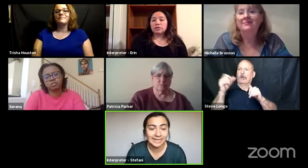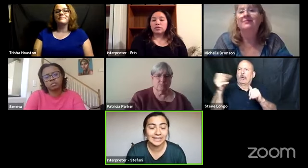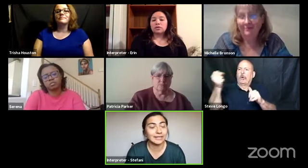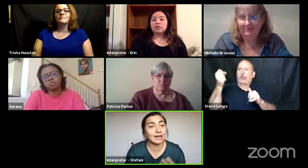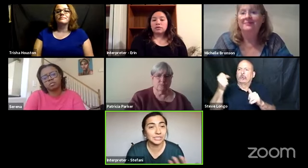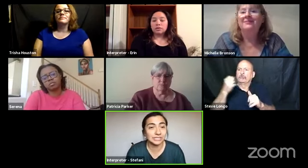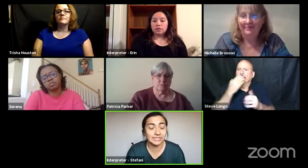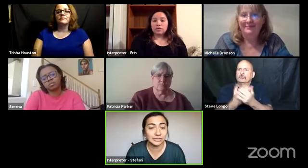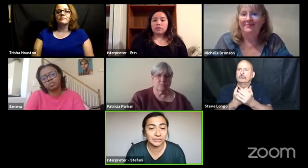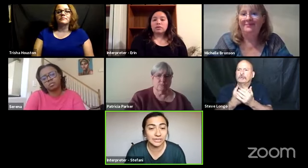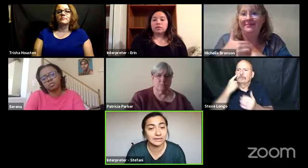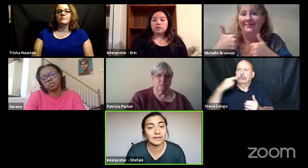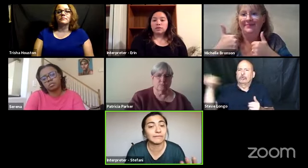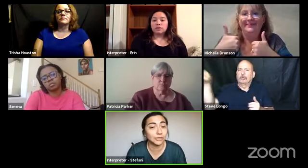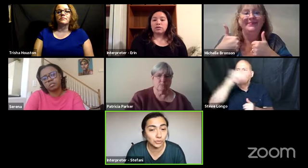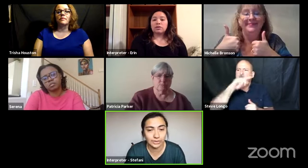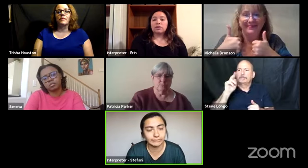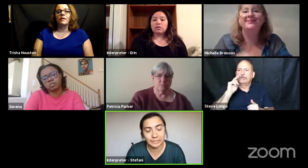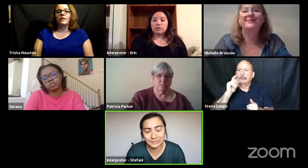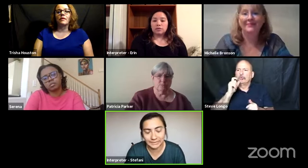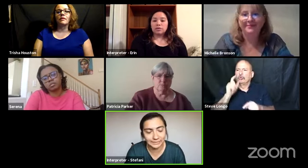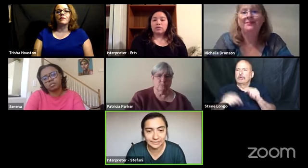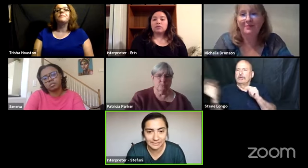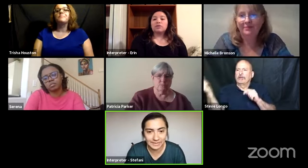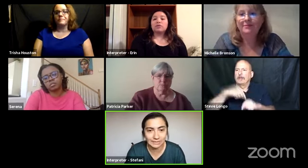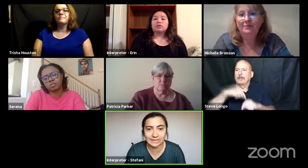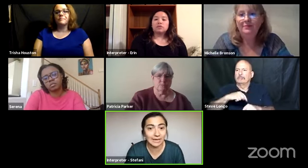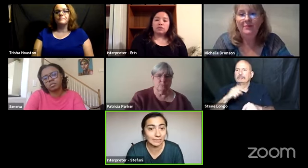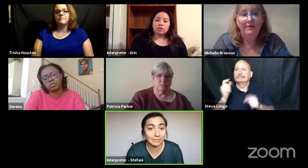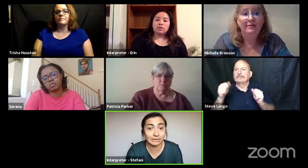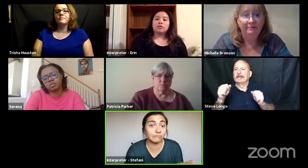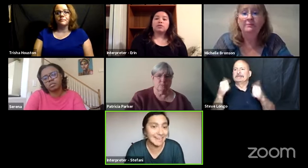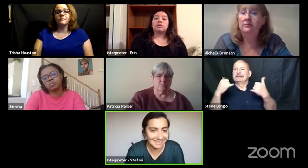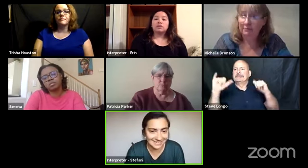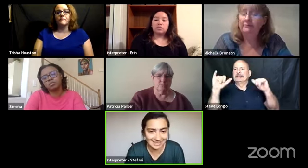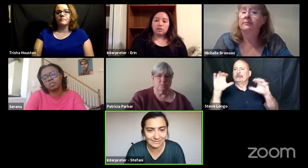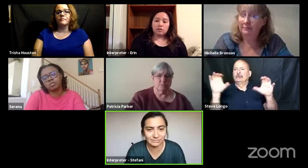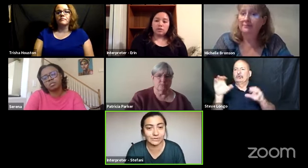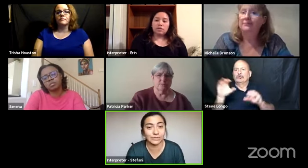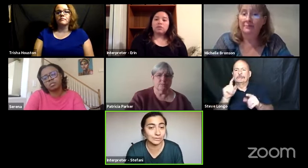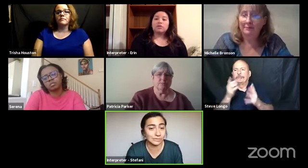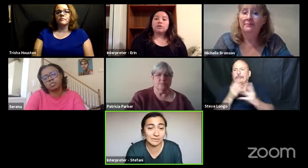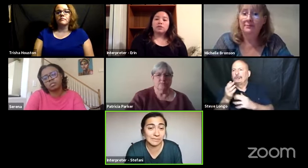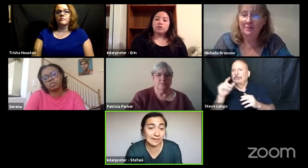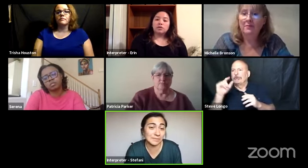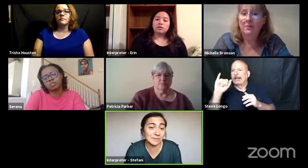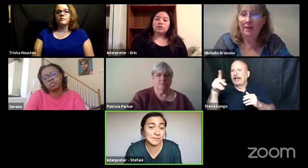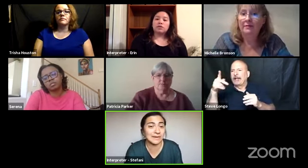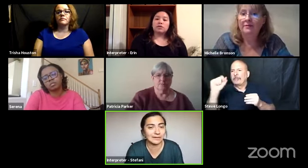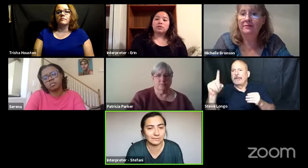the option to enter in virtually, remotely, whatever it may be, that would be great for those who maybe may not be able to make it due